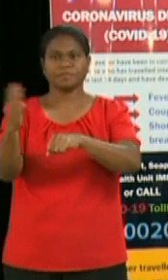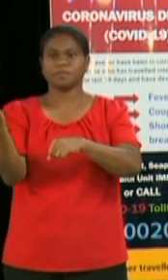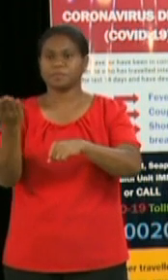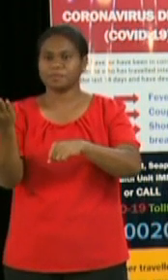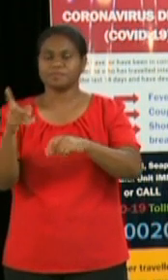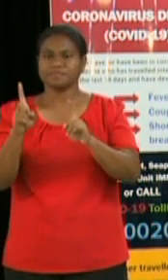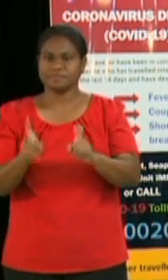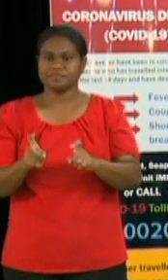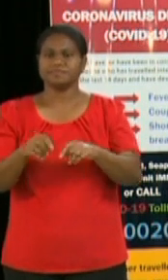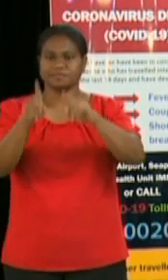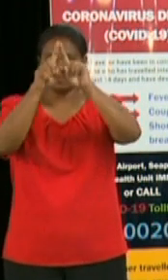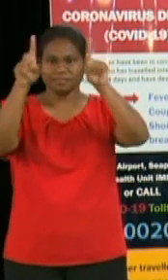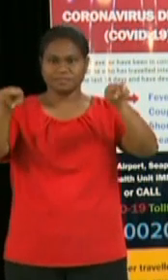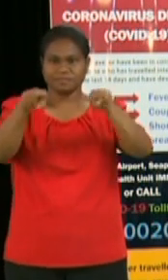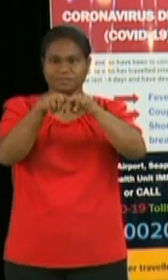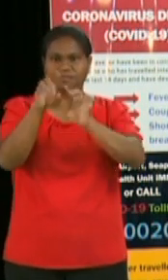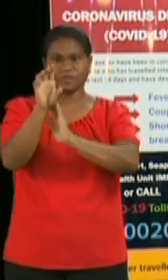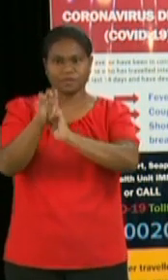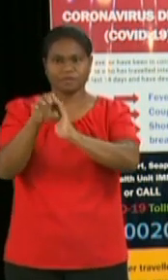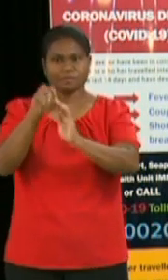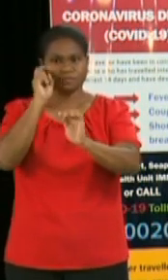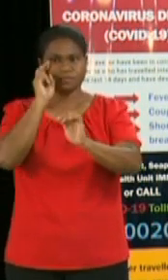fact that when we are, and